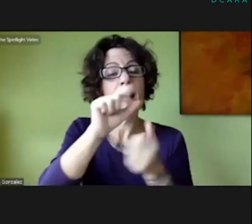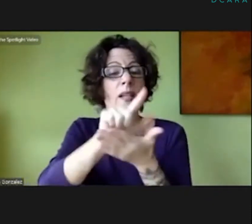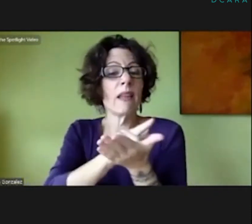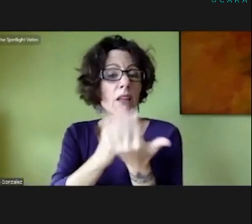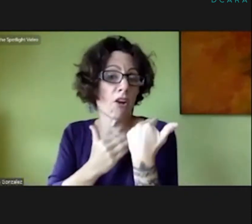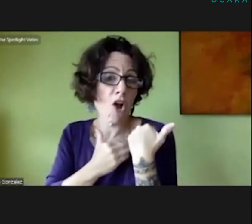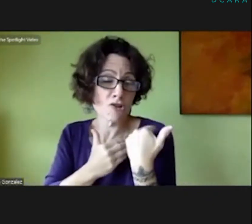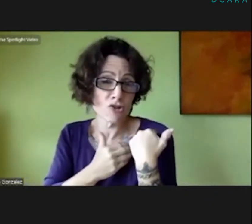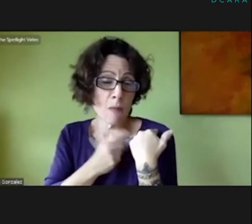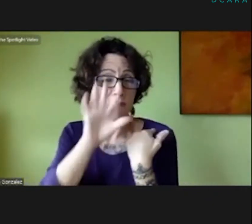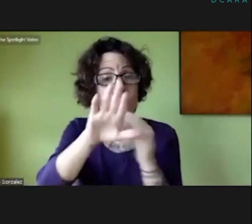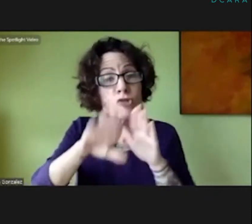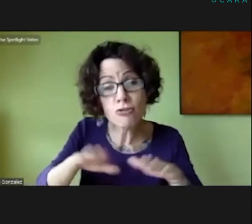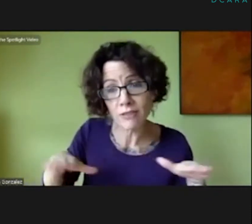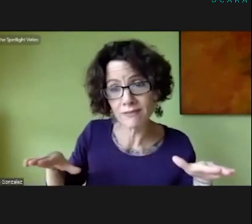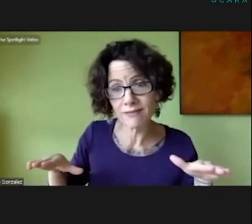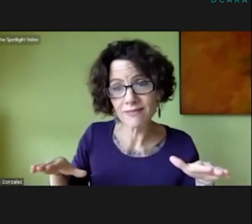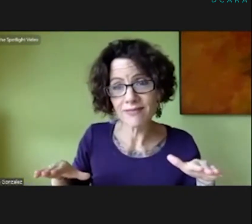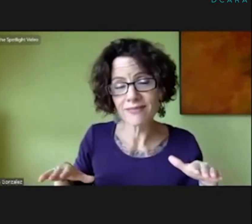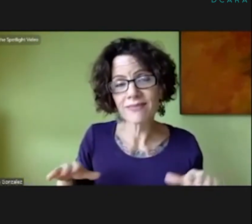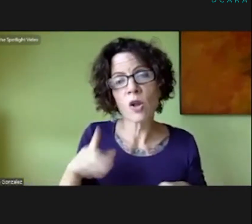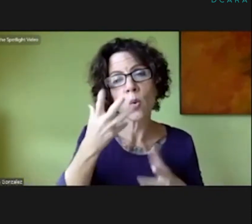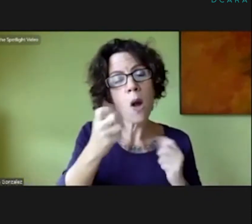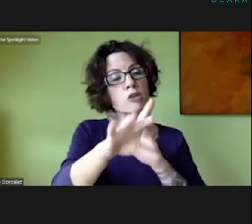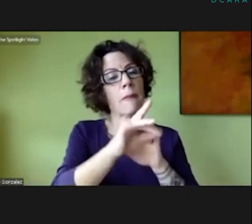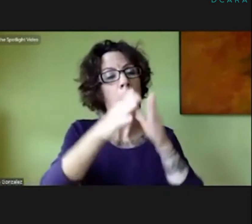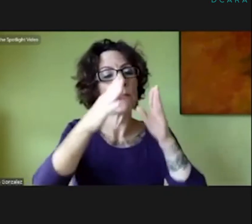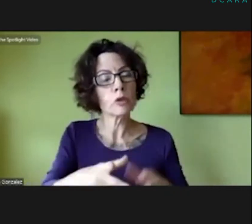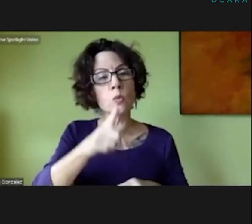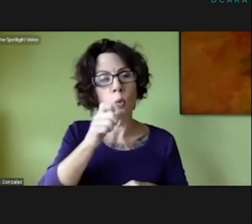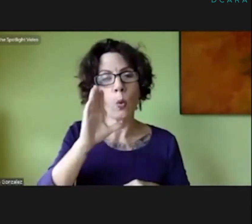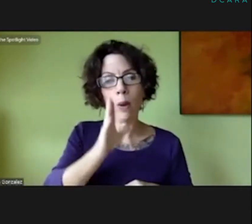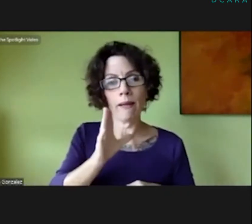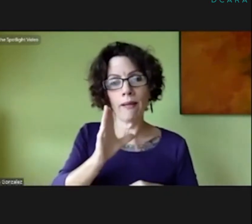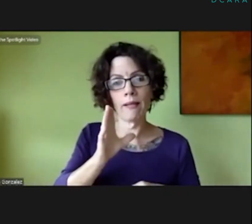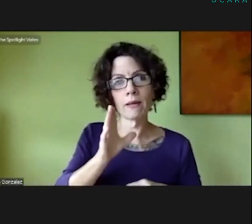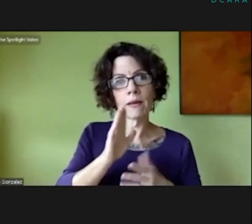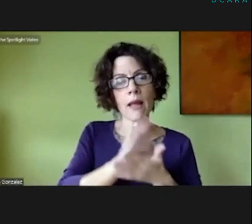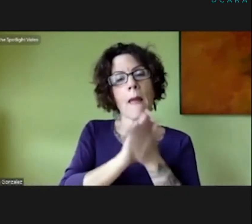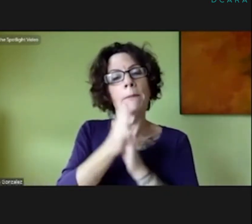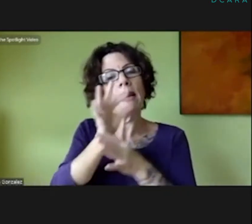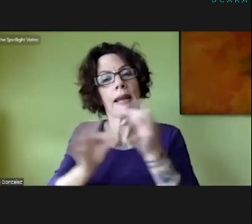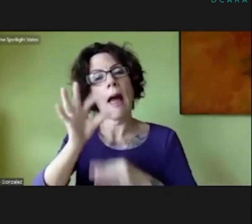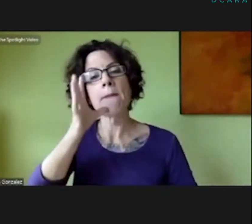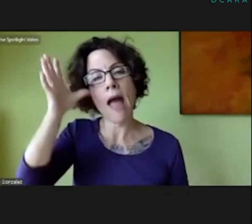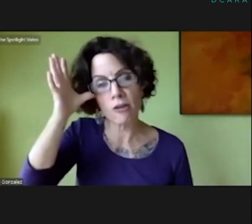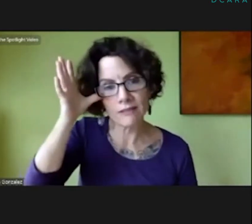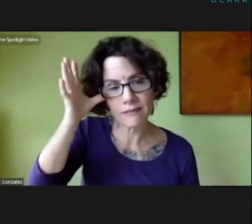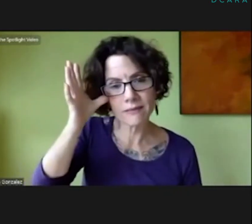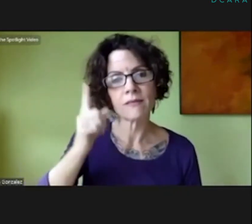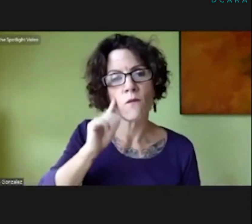this becomes more essential because you want to pick somebody who is going to be taking legal responsibility